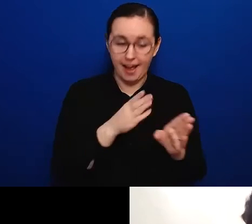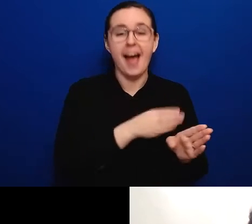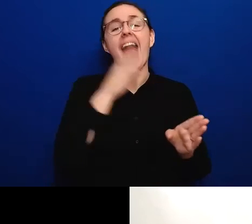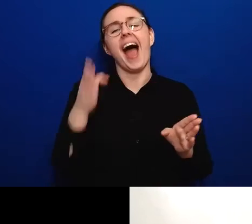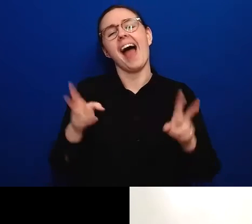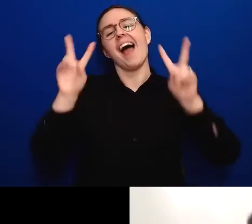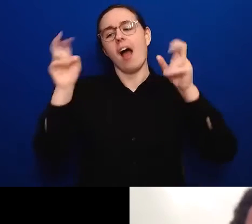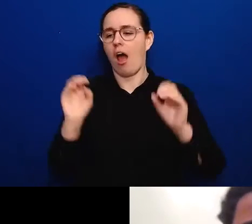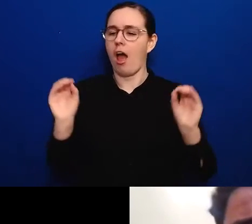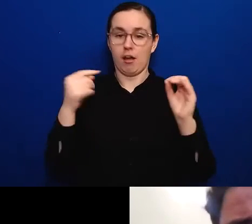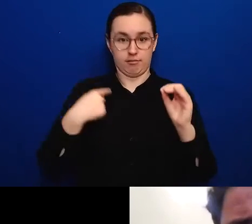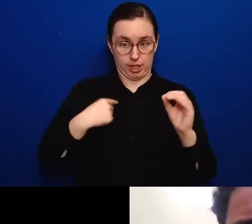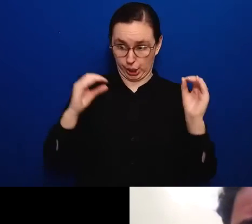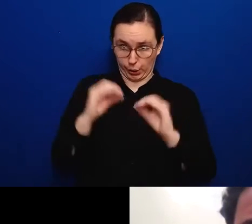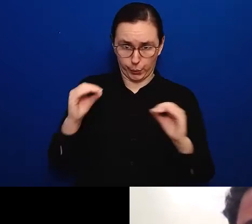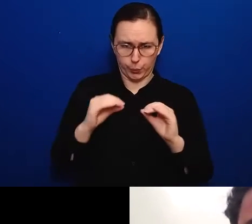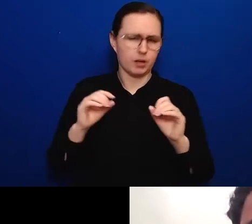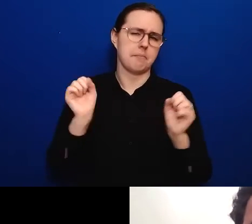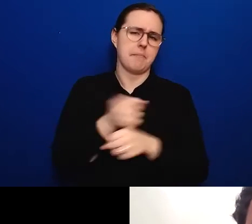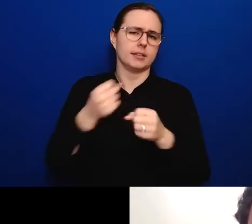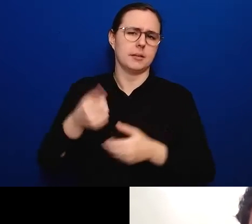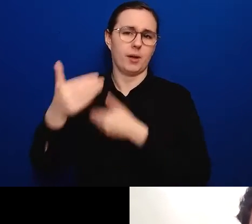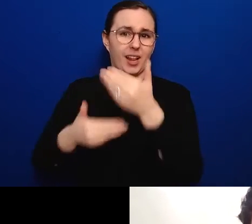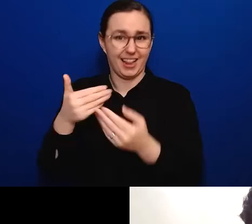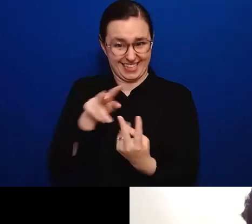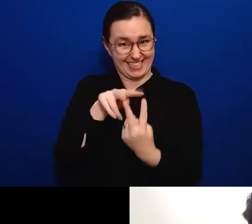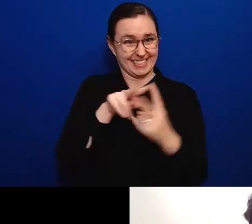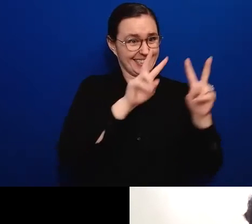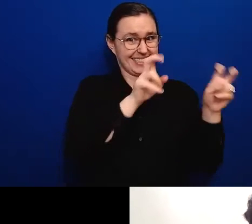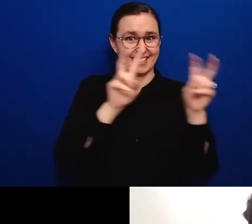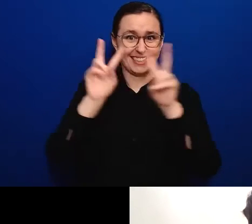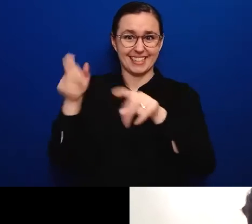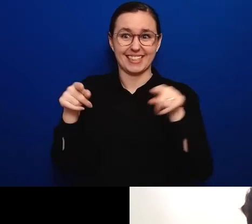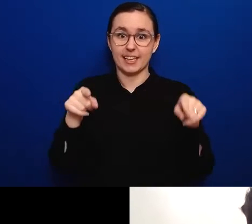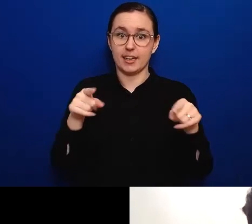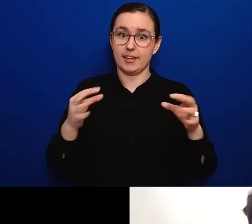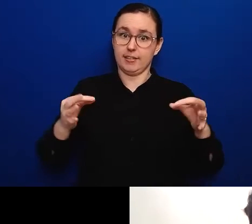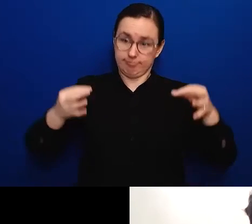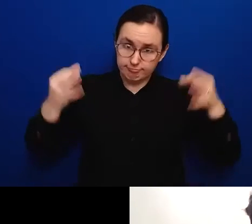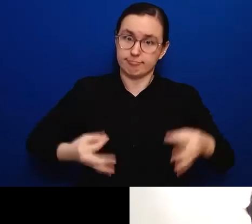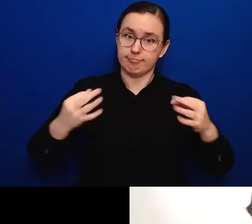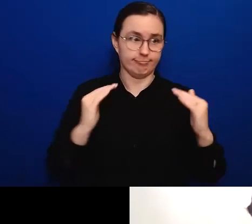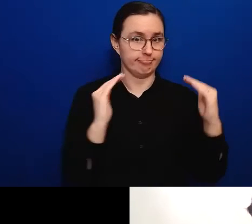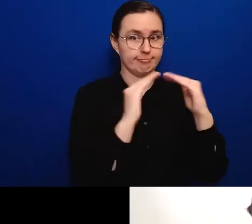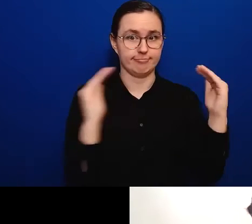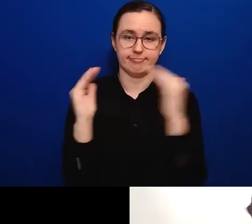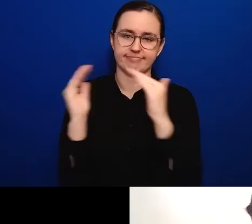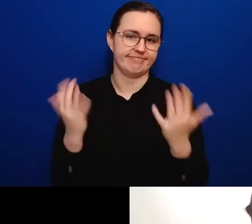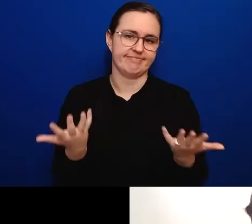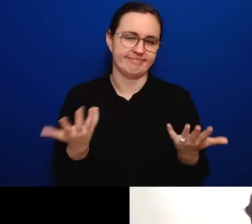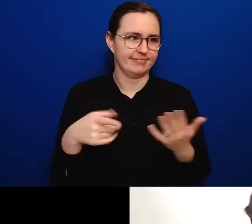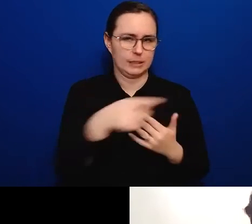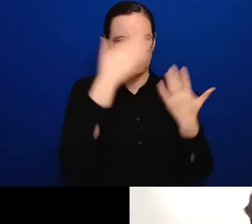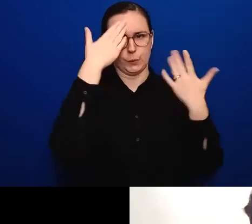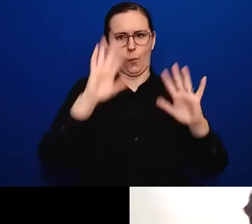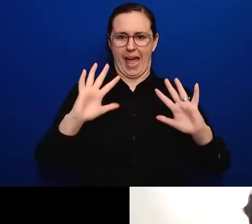moved to the trainings, the BRIC CRPD SDGs training, and the inclusion, the social protection, inclusive social protection and inclusion of persons